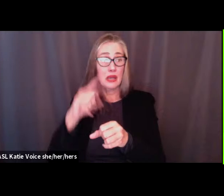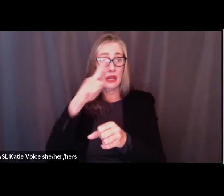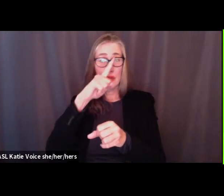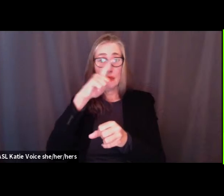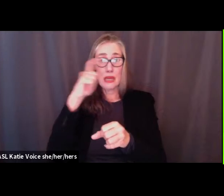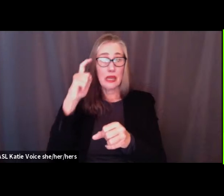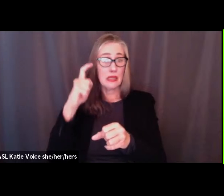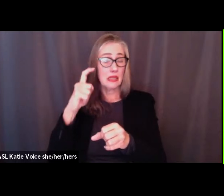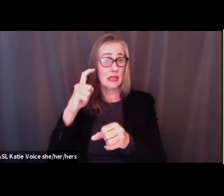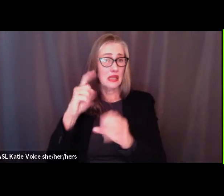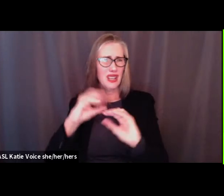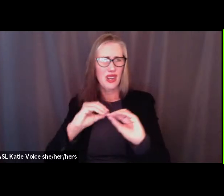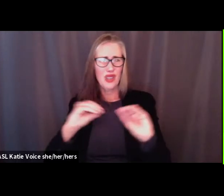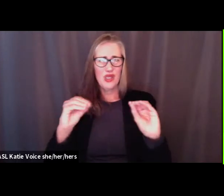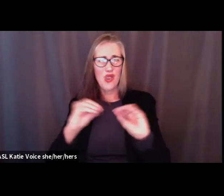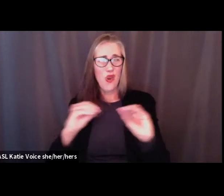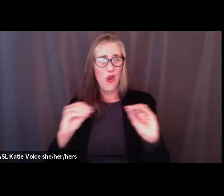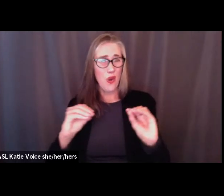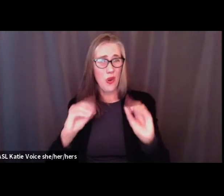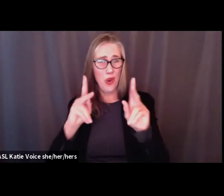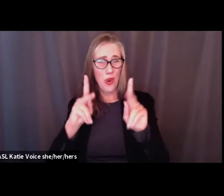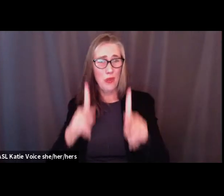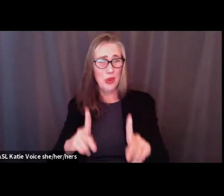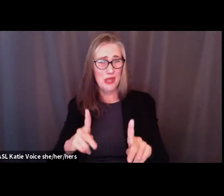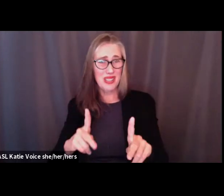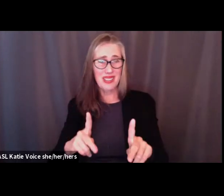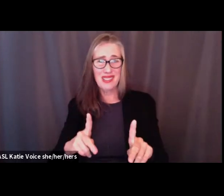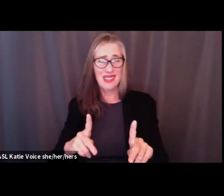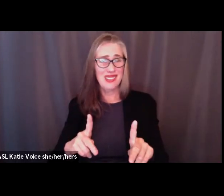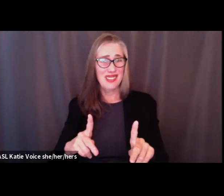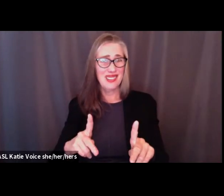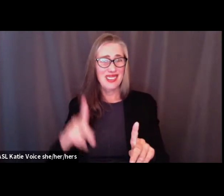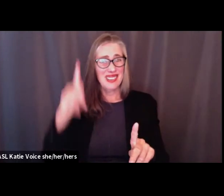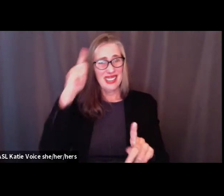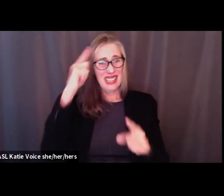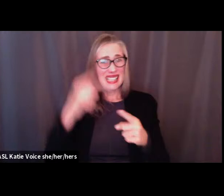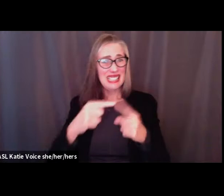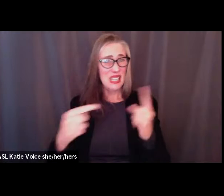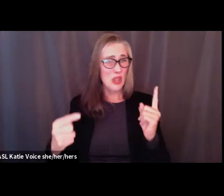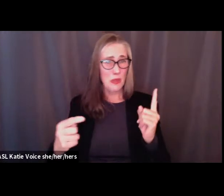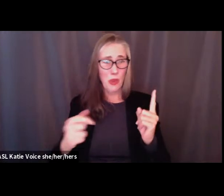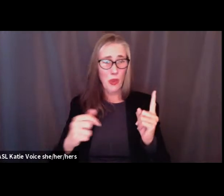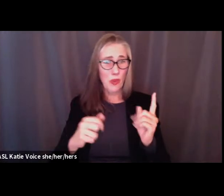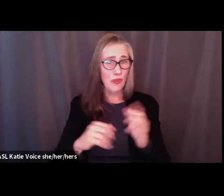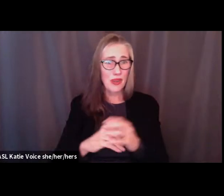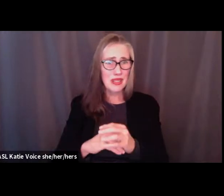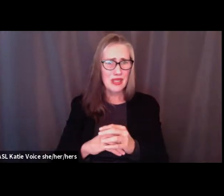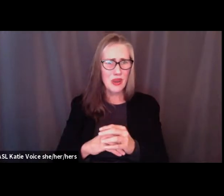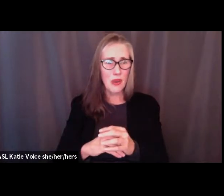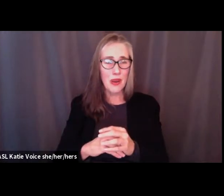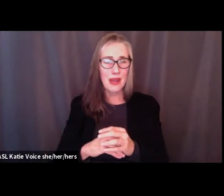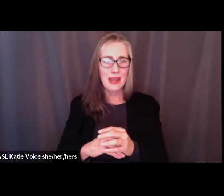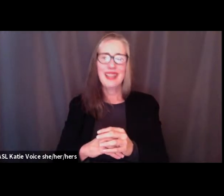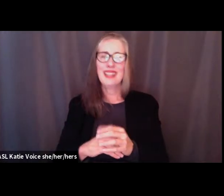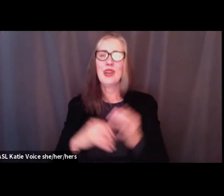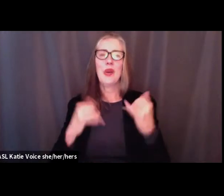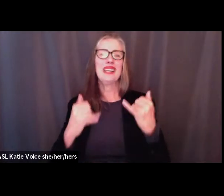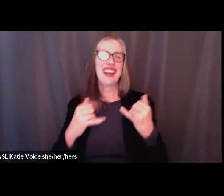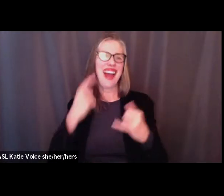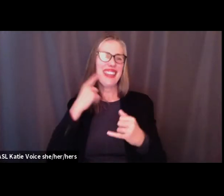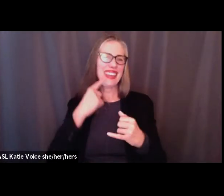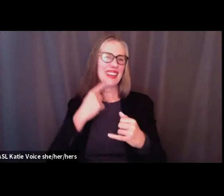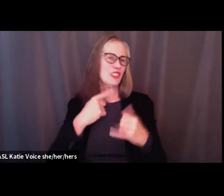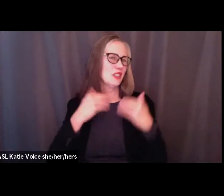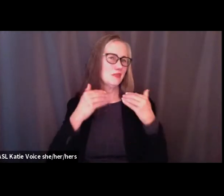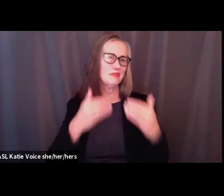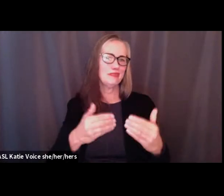votes. I'm a little unclear on that. Yeah, you at this point, I would encourage us to just take a formal vote, given